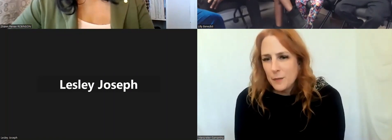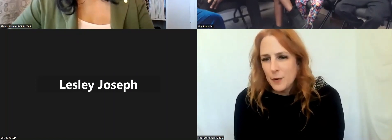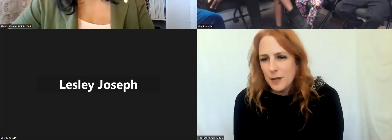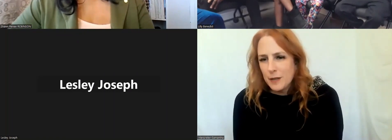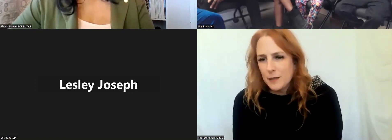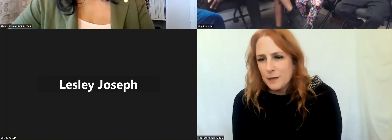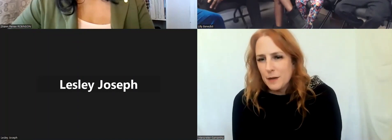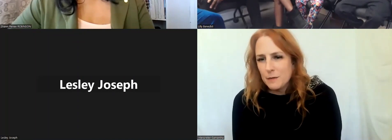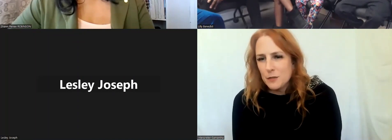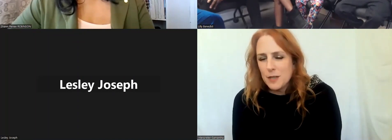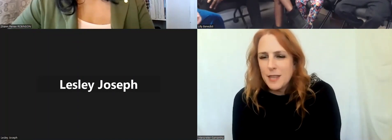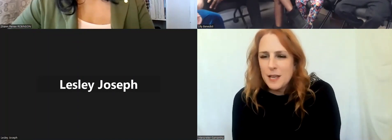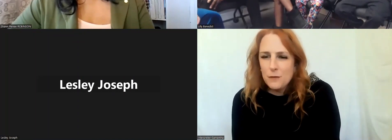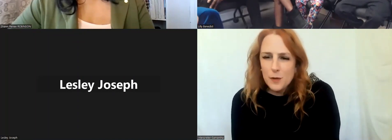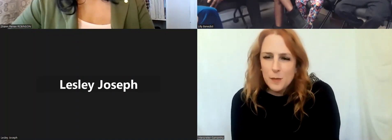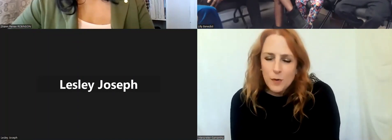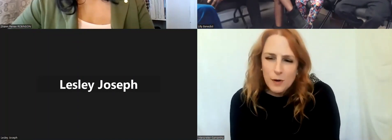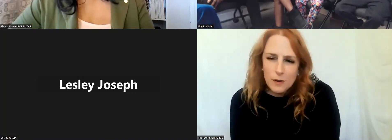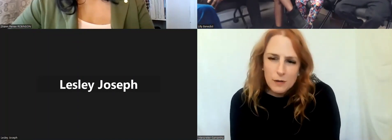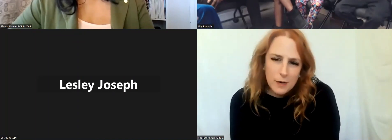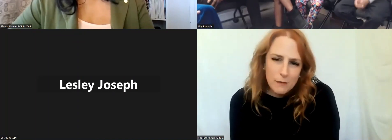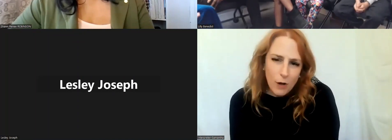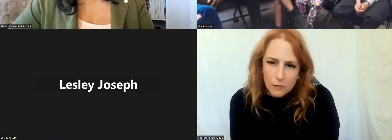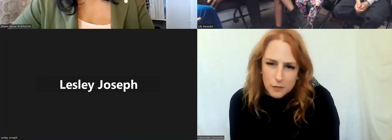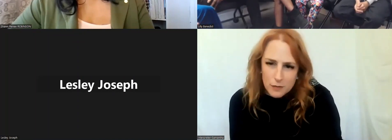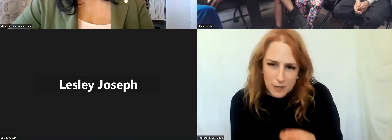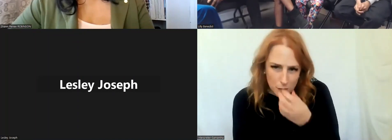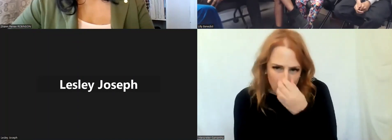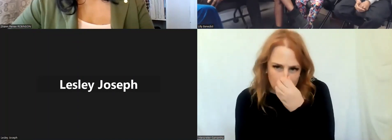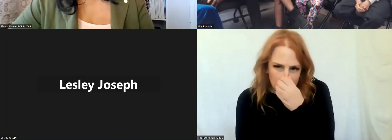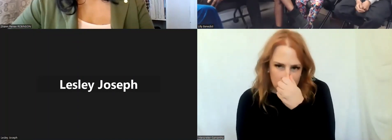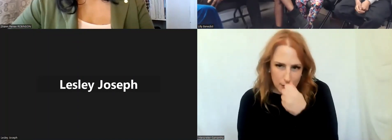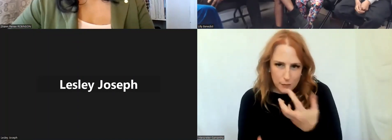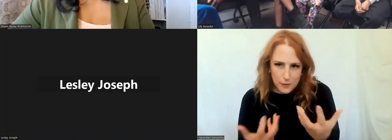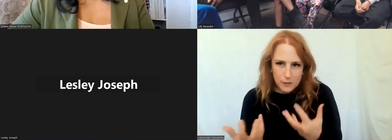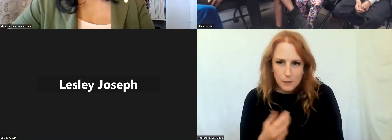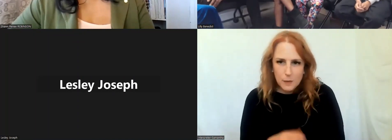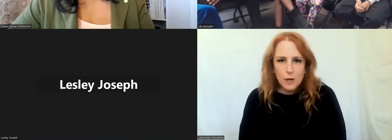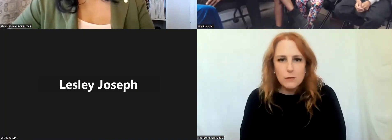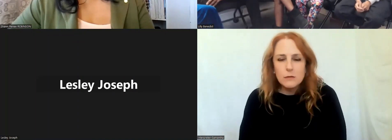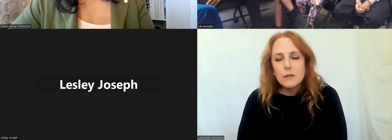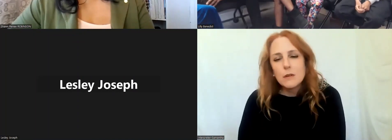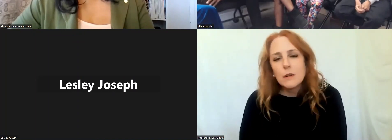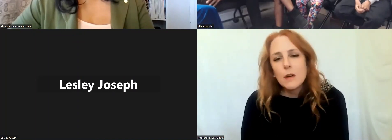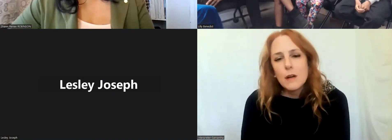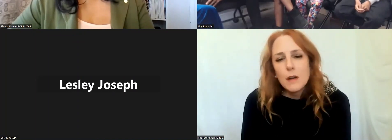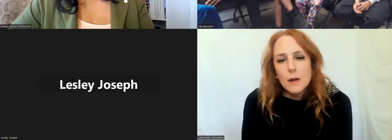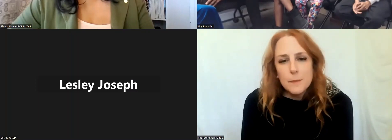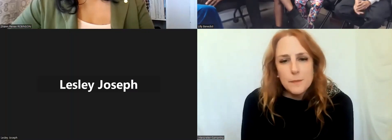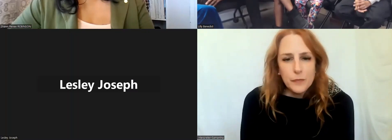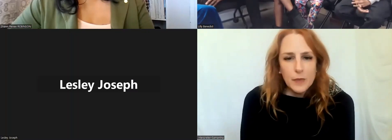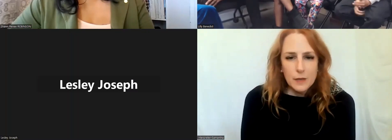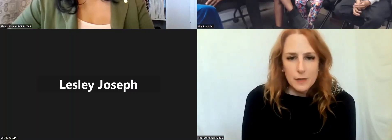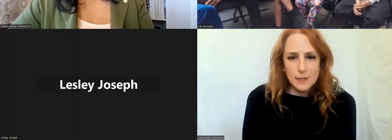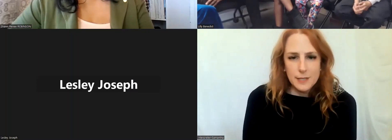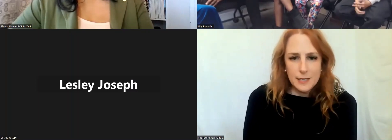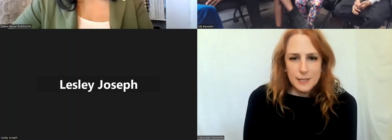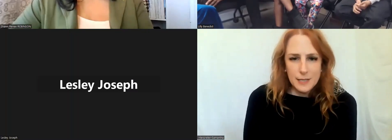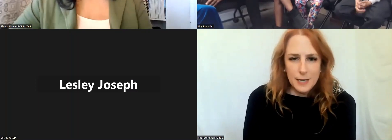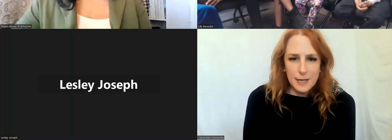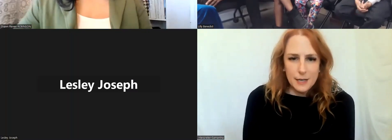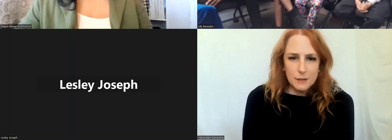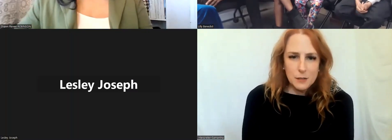provide them with, so that they can feel more involved as well, so that they don't feel so alone.